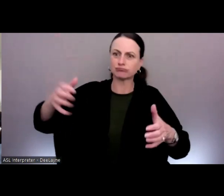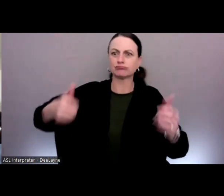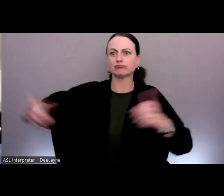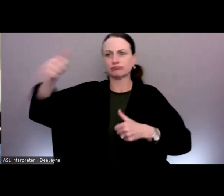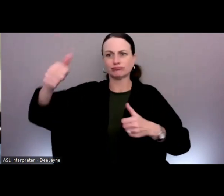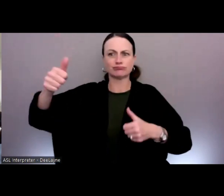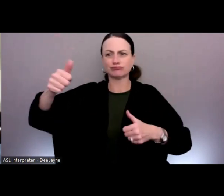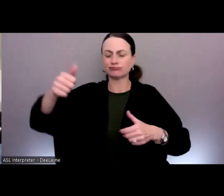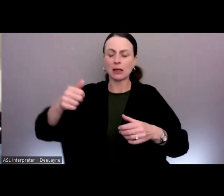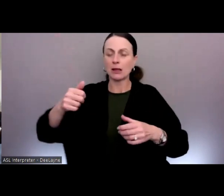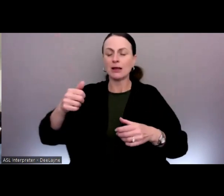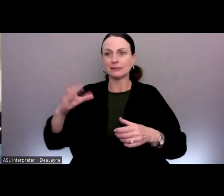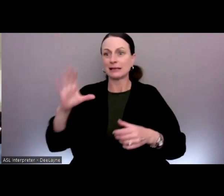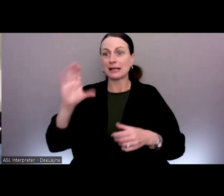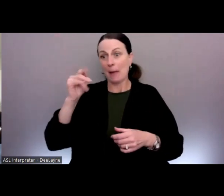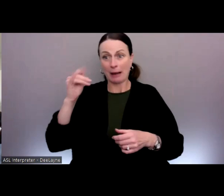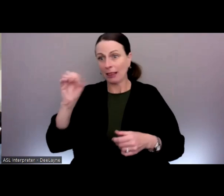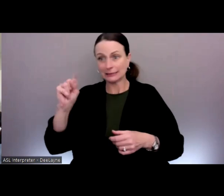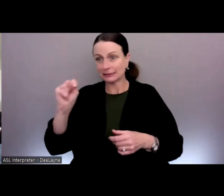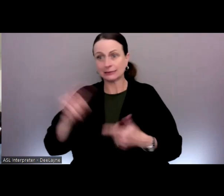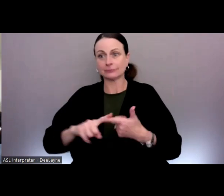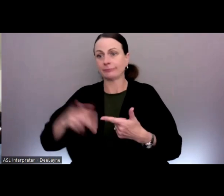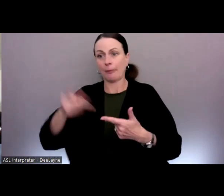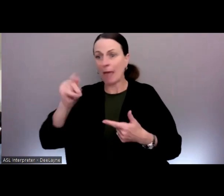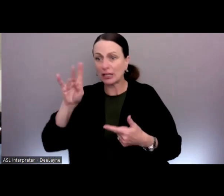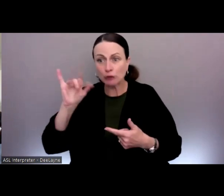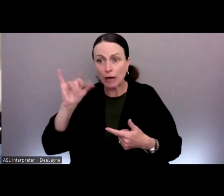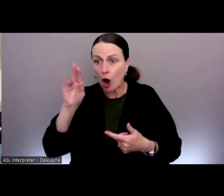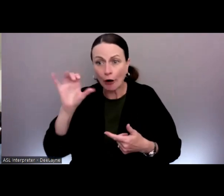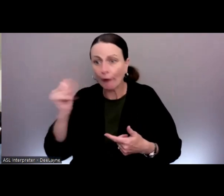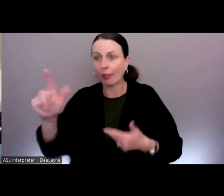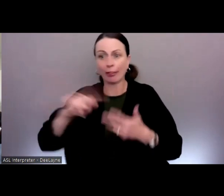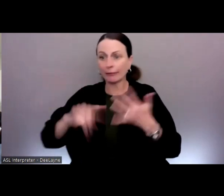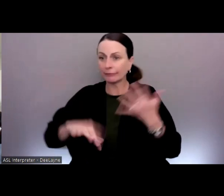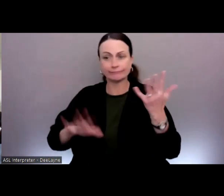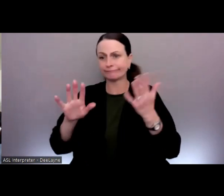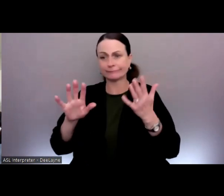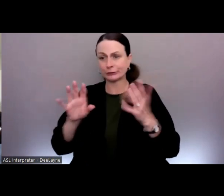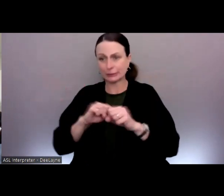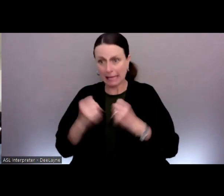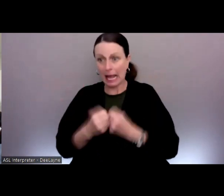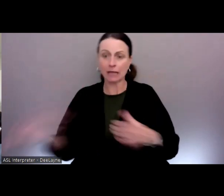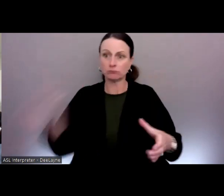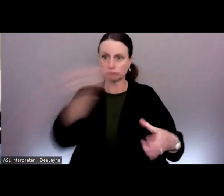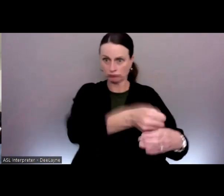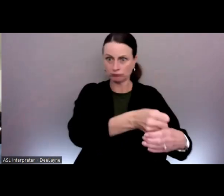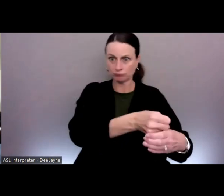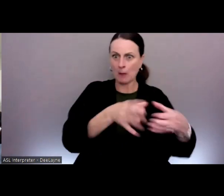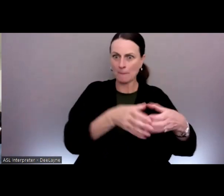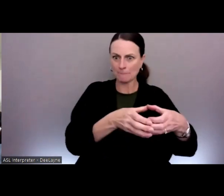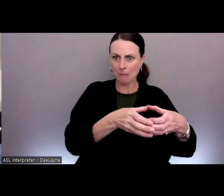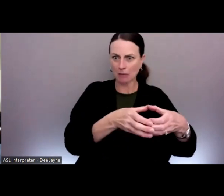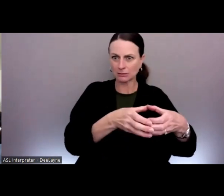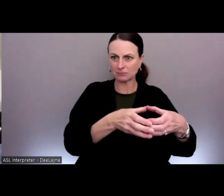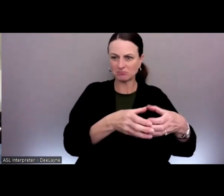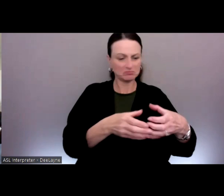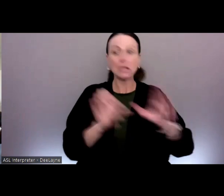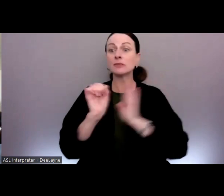heteropatriarchal, capitalist society that would have us believe that what the state tells us is all that's